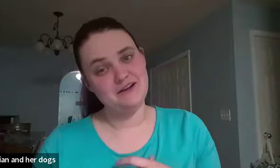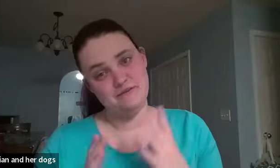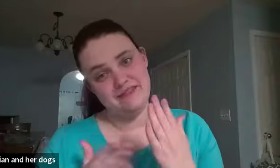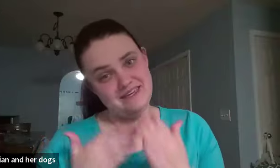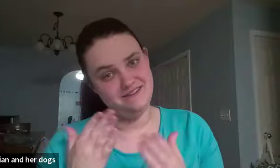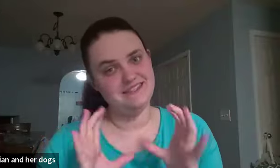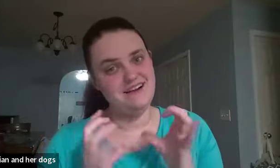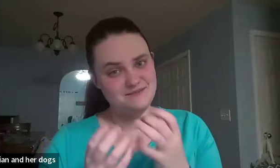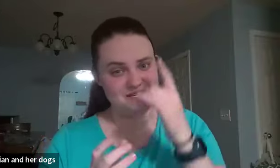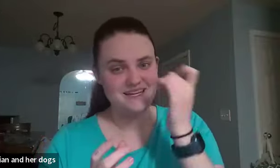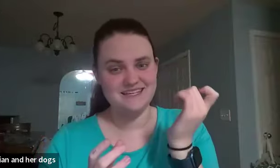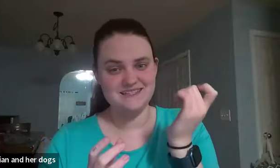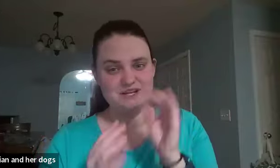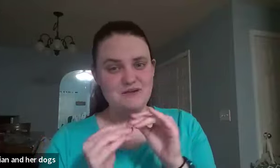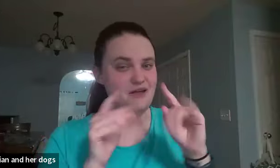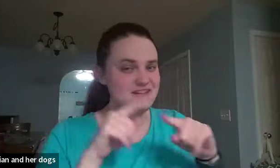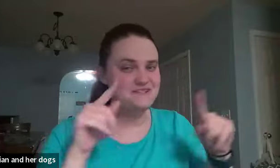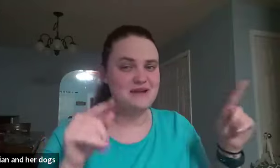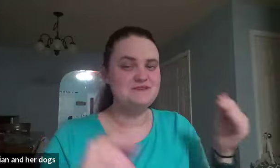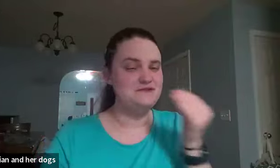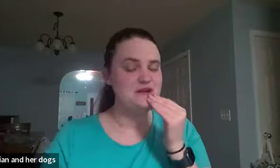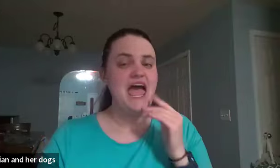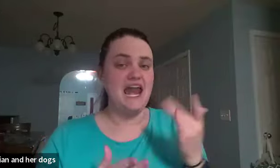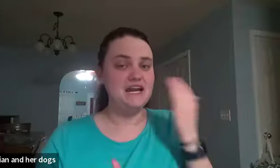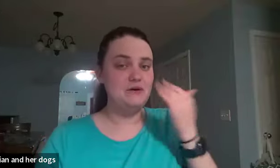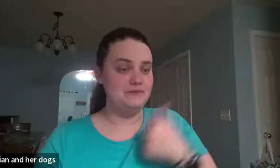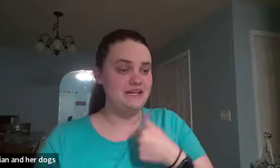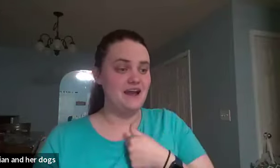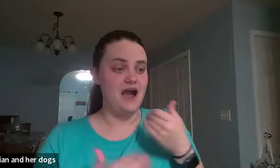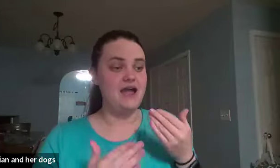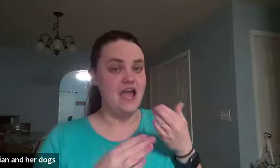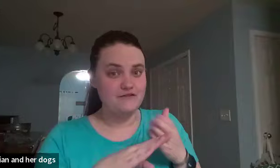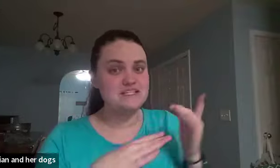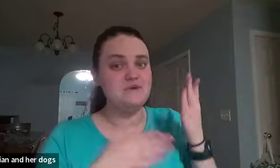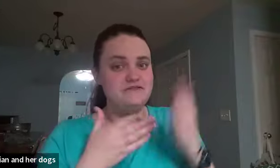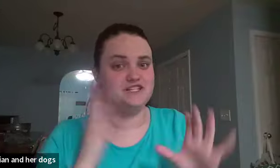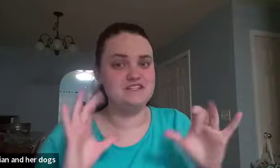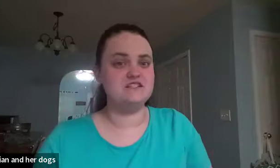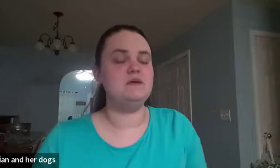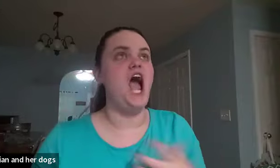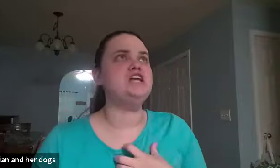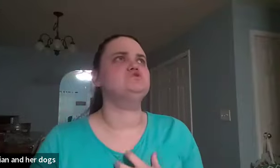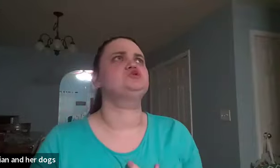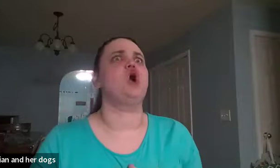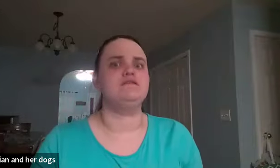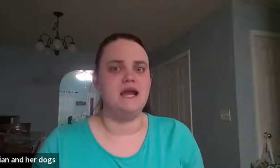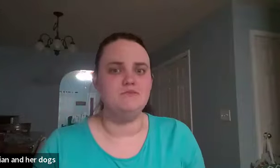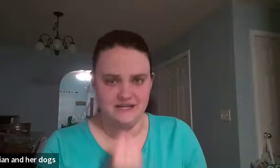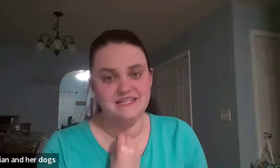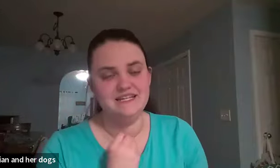gonna be hungry by the end of this class because we talk about all the different types of food. And I know me, every time we finish this class, I'm like, I am starving. I'm ready to